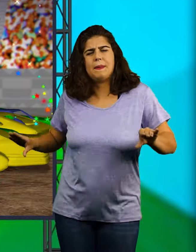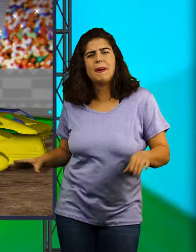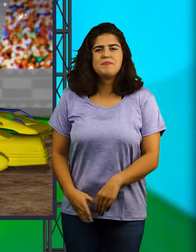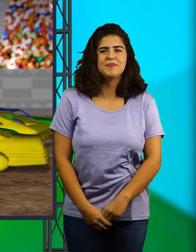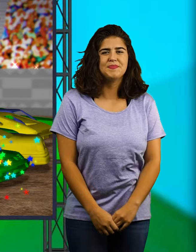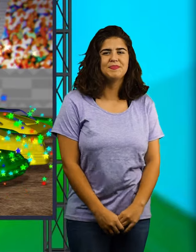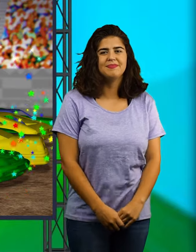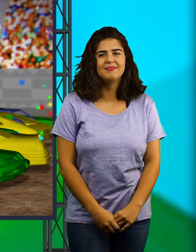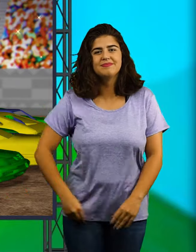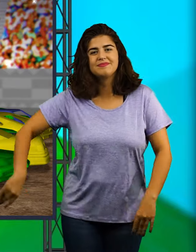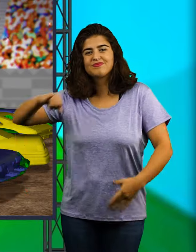Yes!